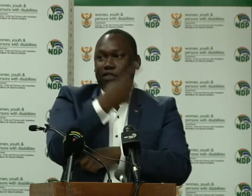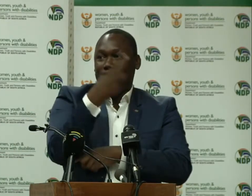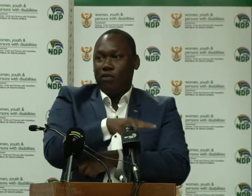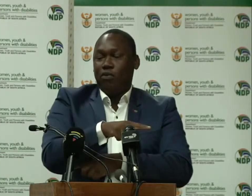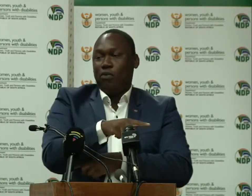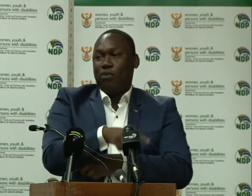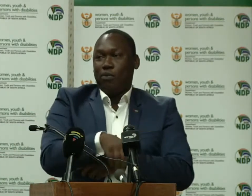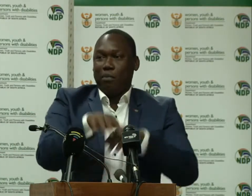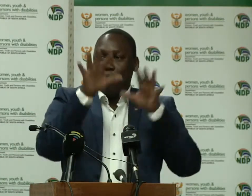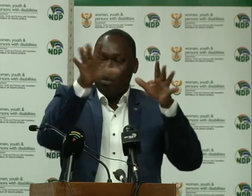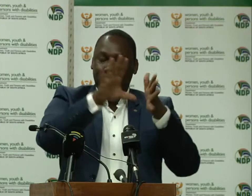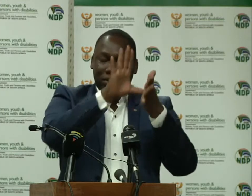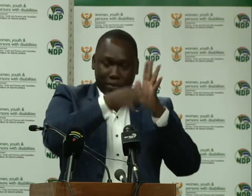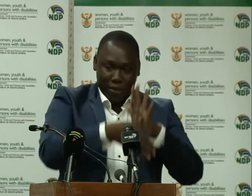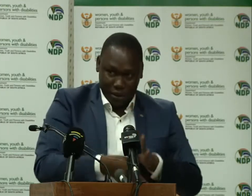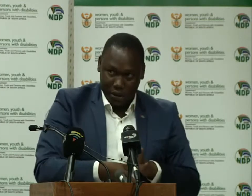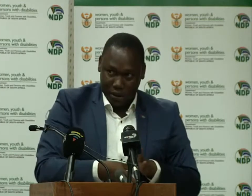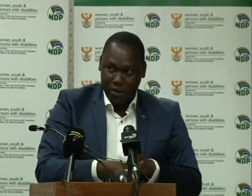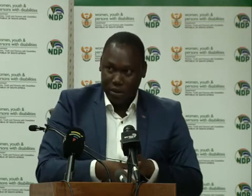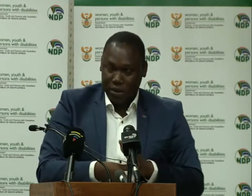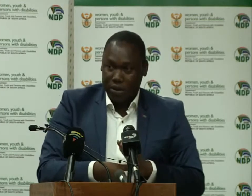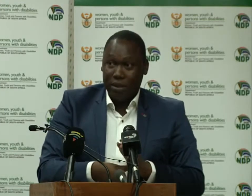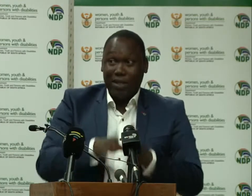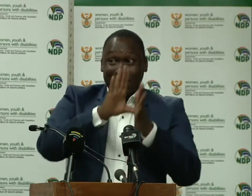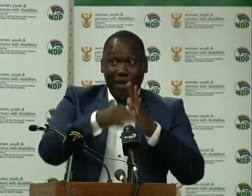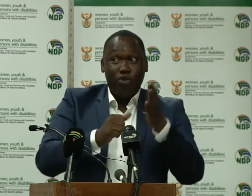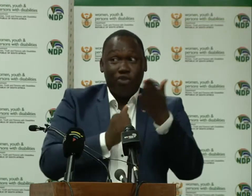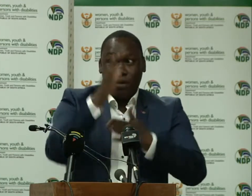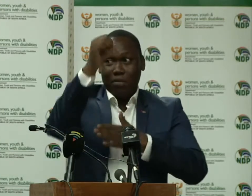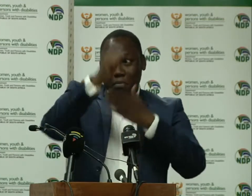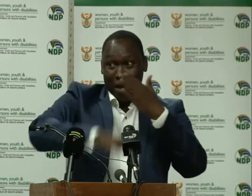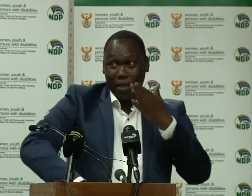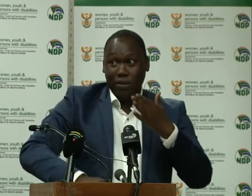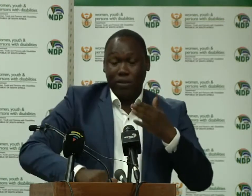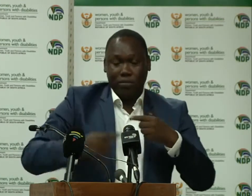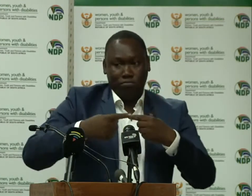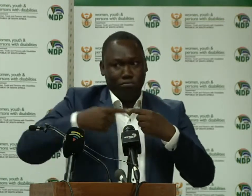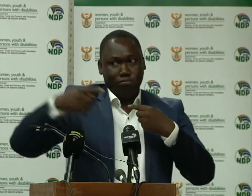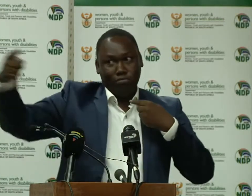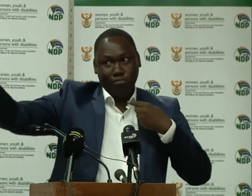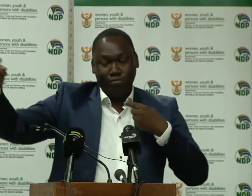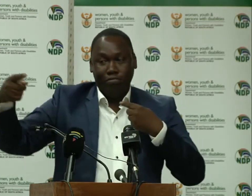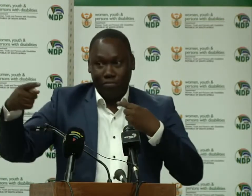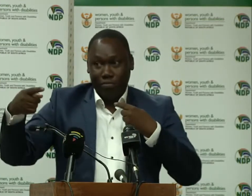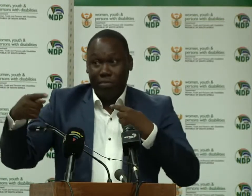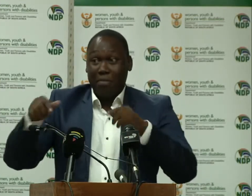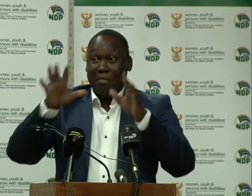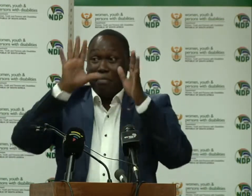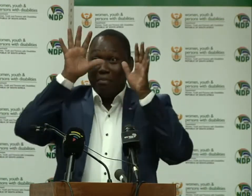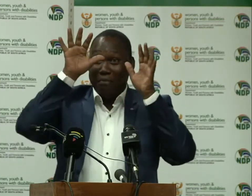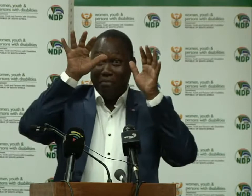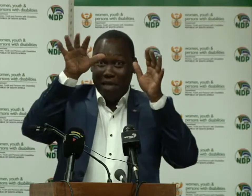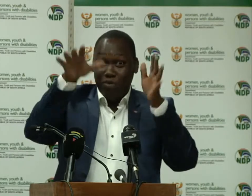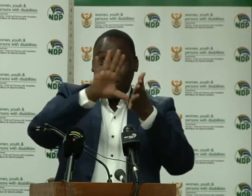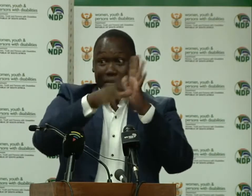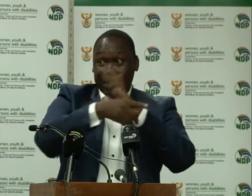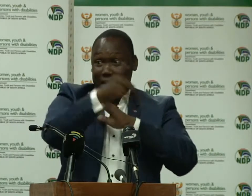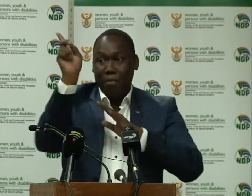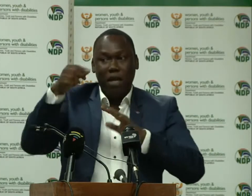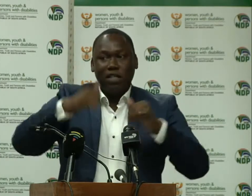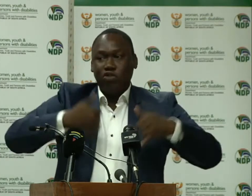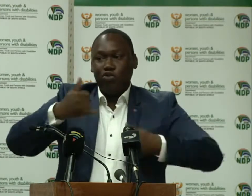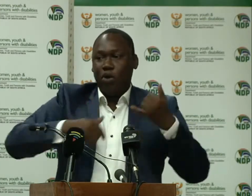Because it's a very important day for disabled people. month,